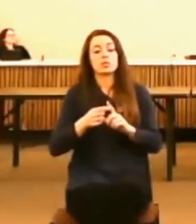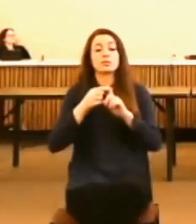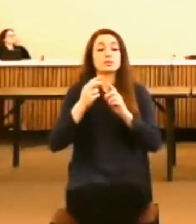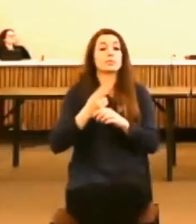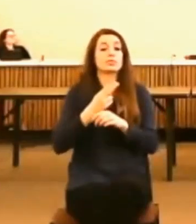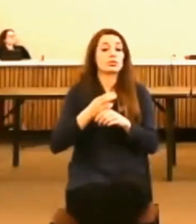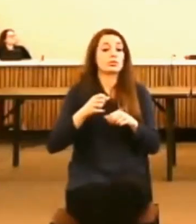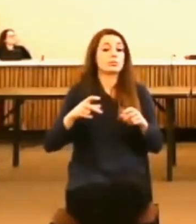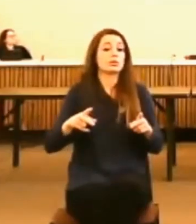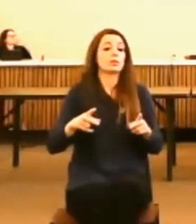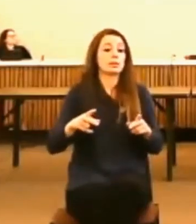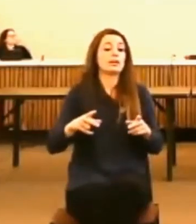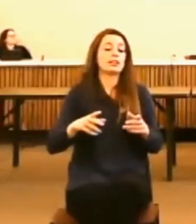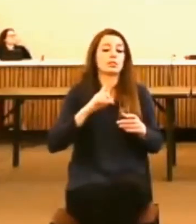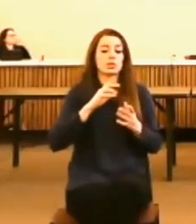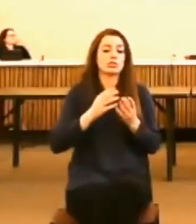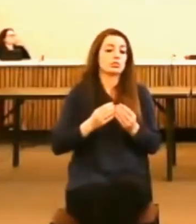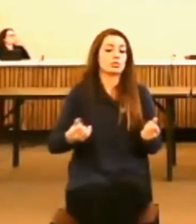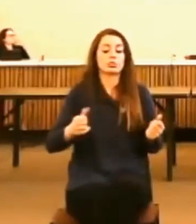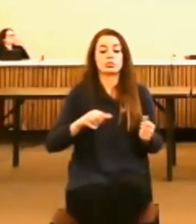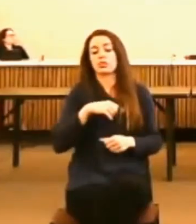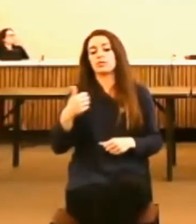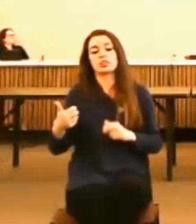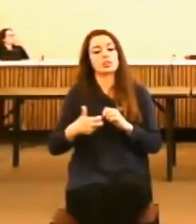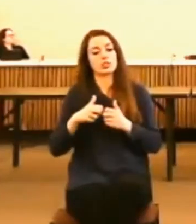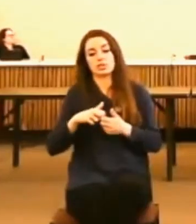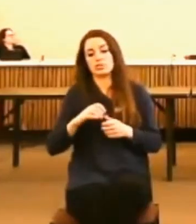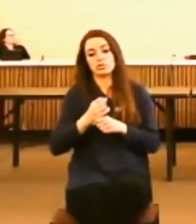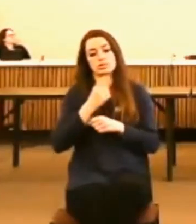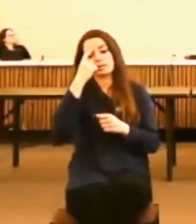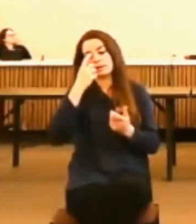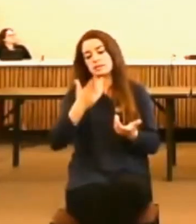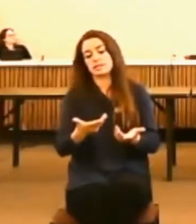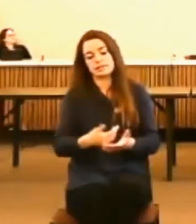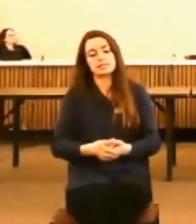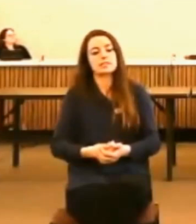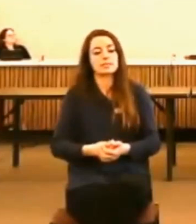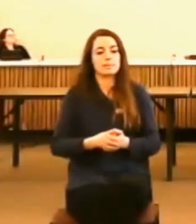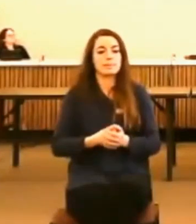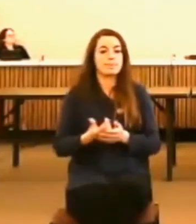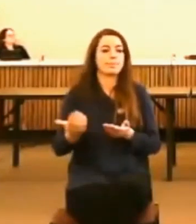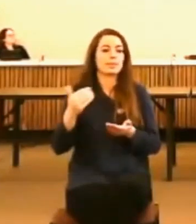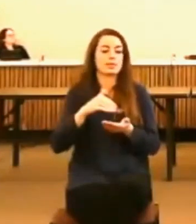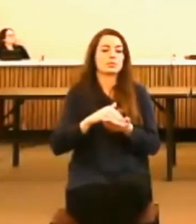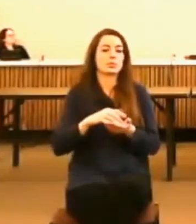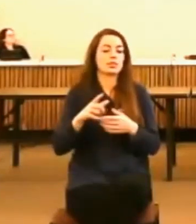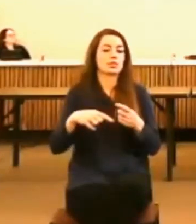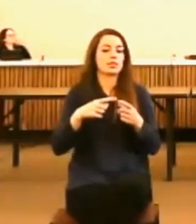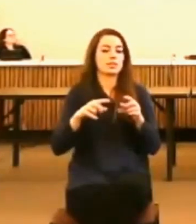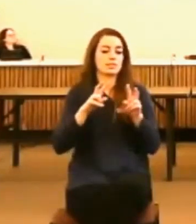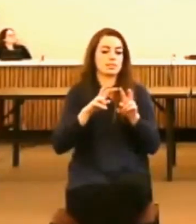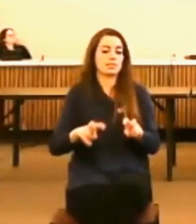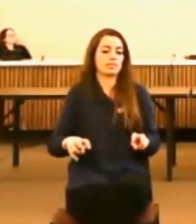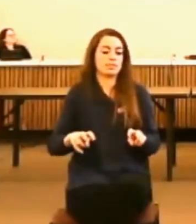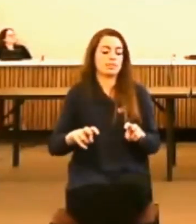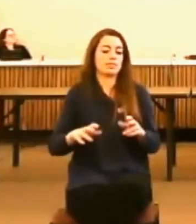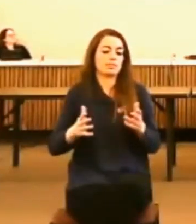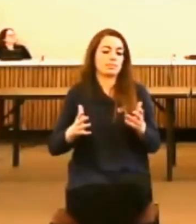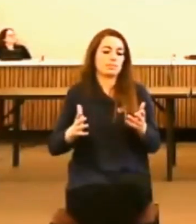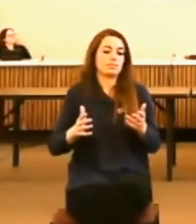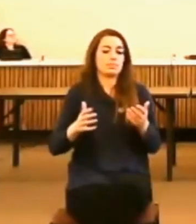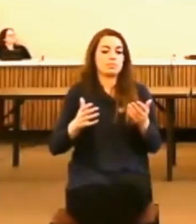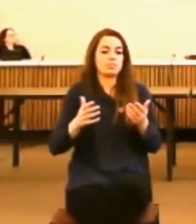this question, we will be much closer to understanding how these dogs managed to survive there in the